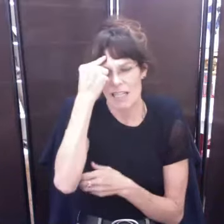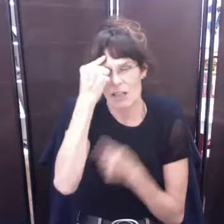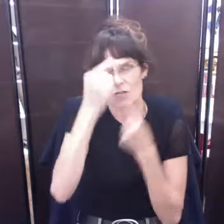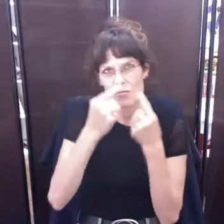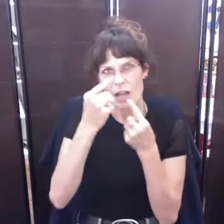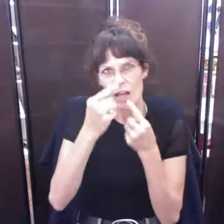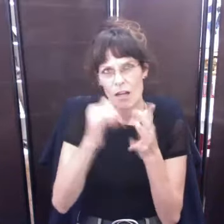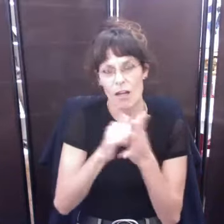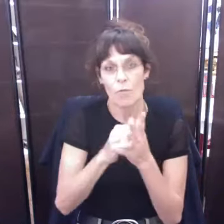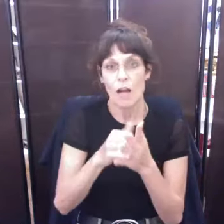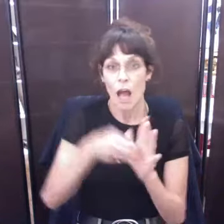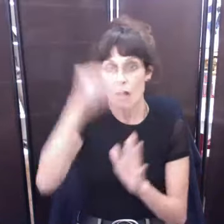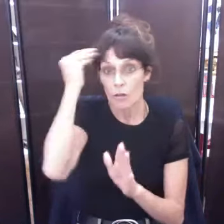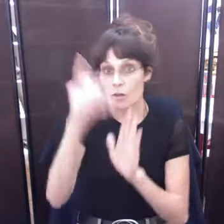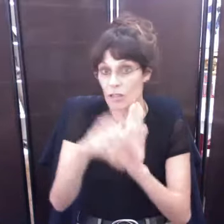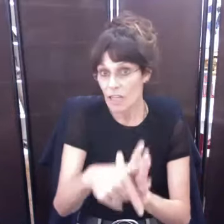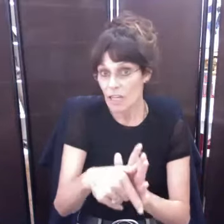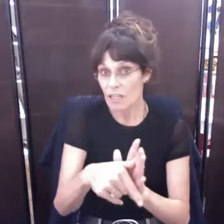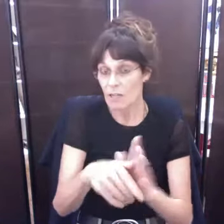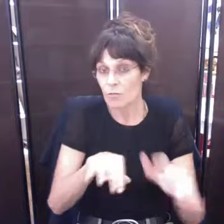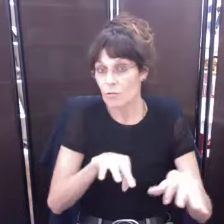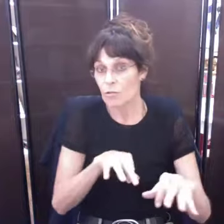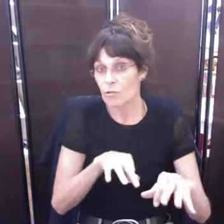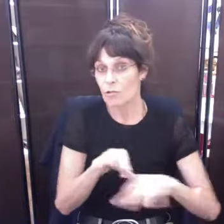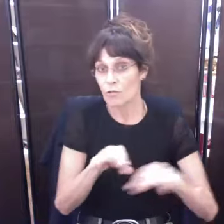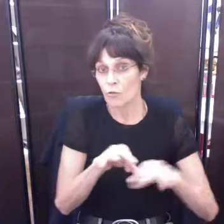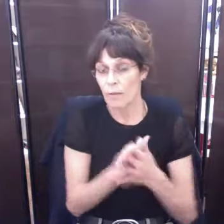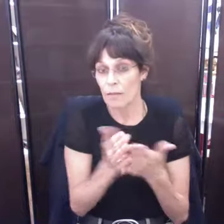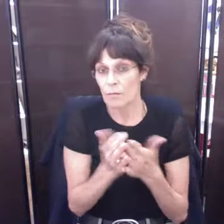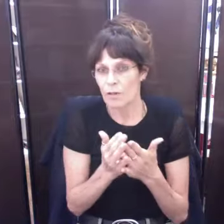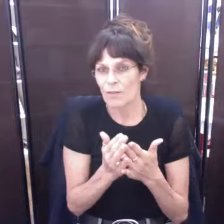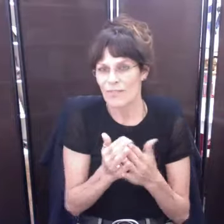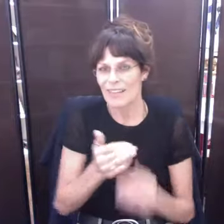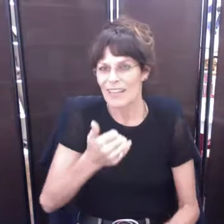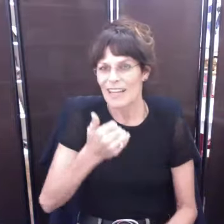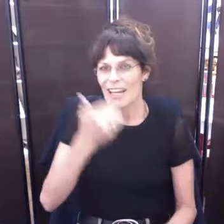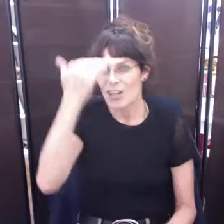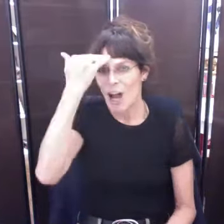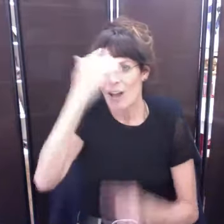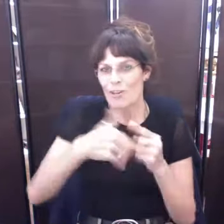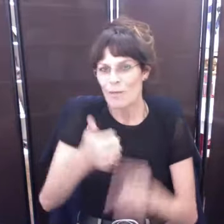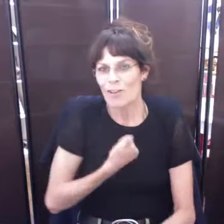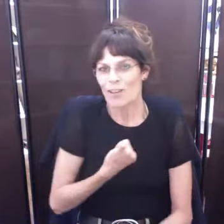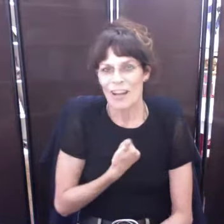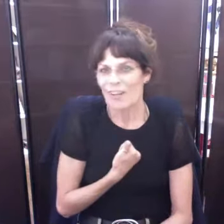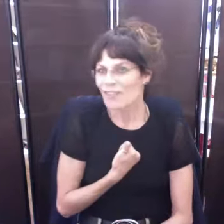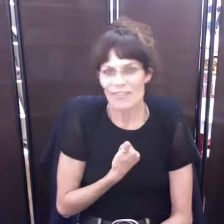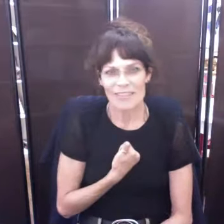later on, as we're going to talk about in the book, is that self-knowledge has nothing to do with it, and neither does willpower.